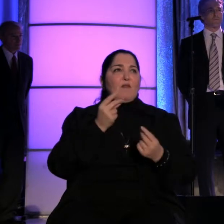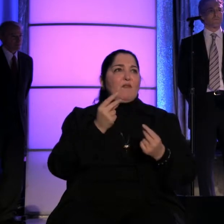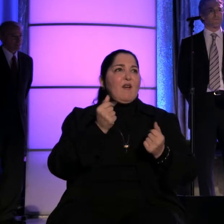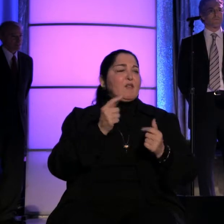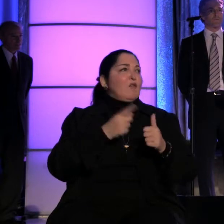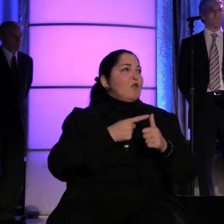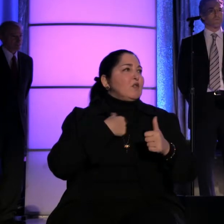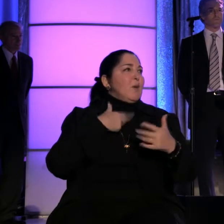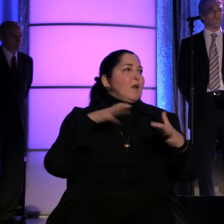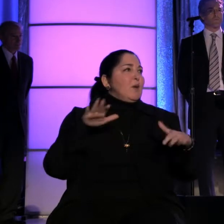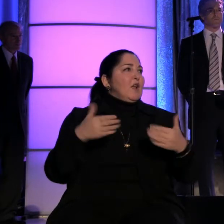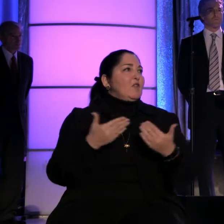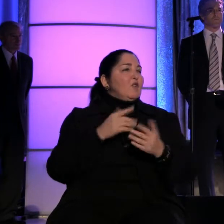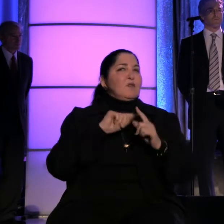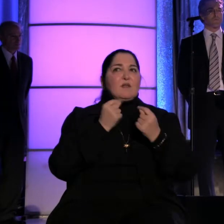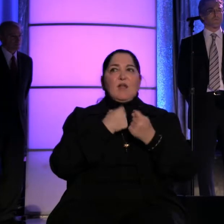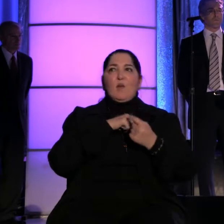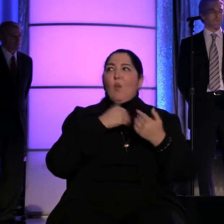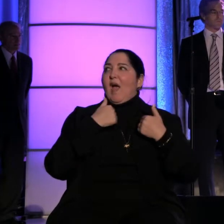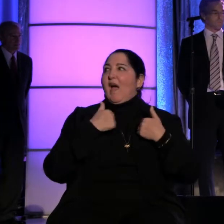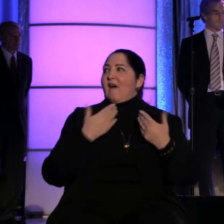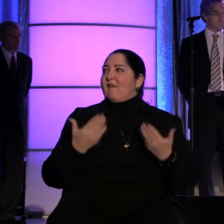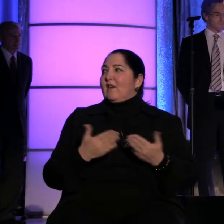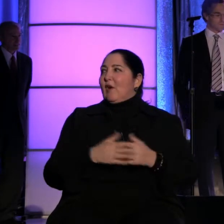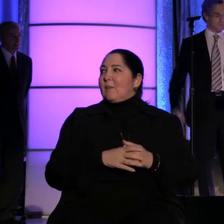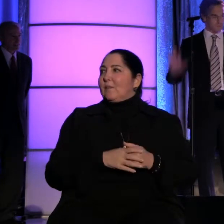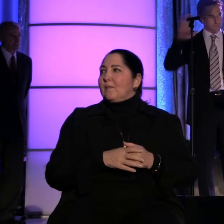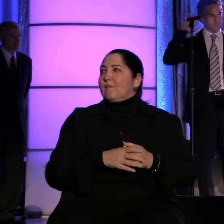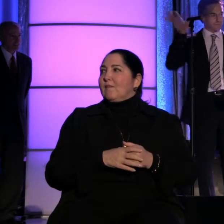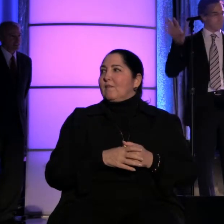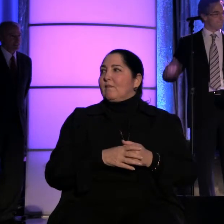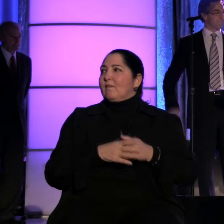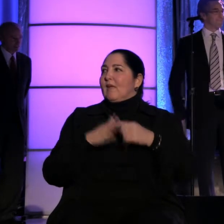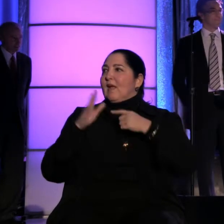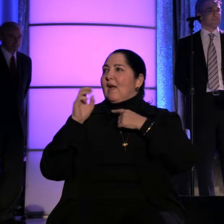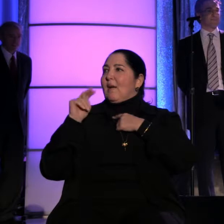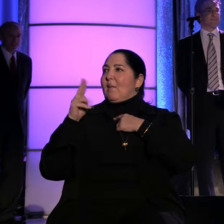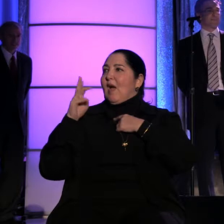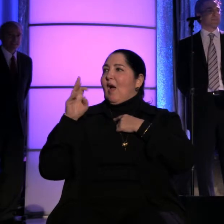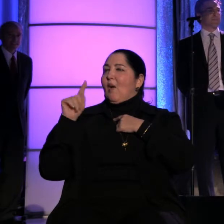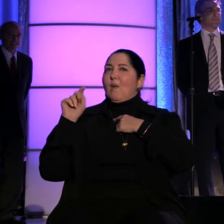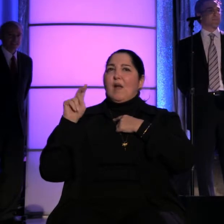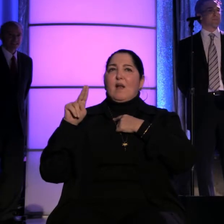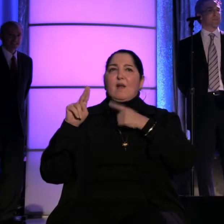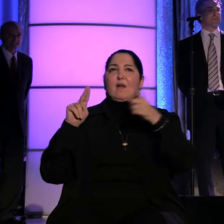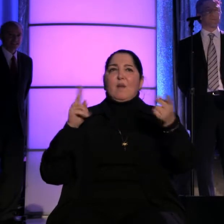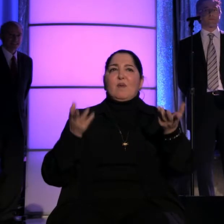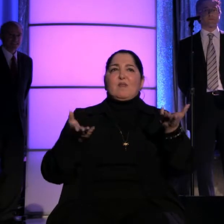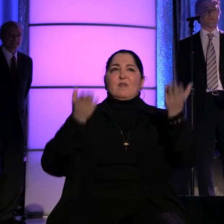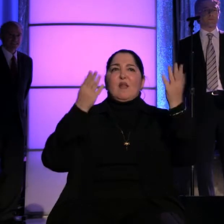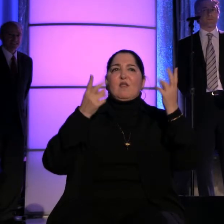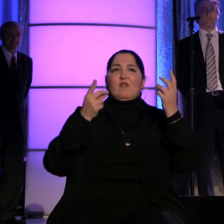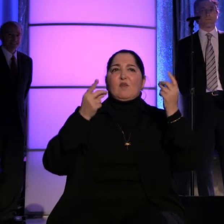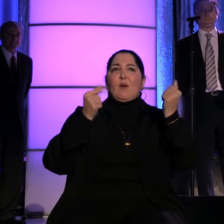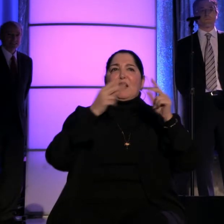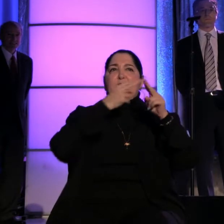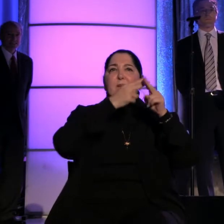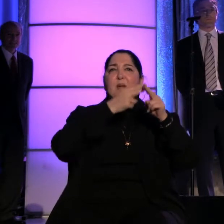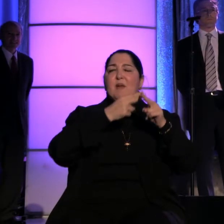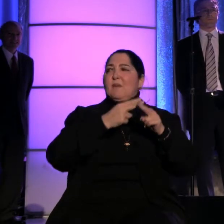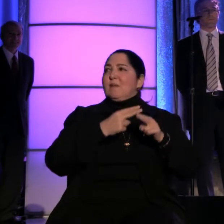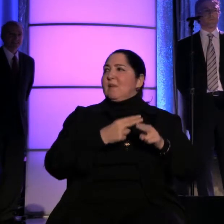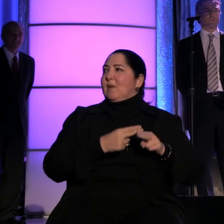First, I want to introduce the team that we have here. To my right's Ben Wheaton, our COO. And if our group could stand up real quick, I'll do this pretty fast in no particular